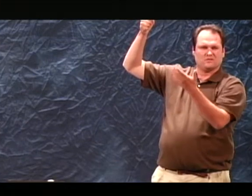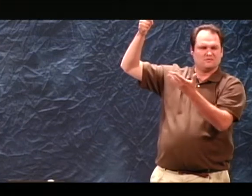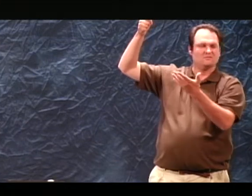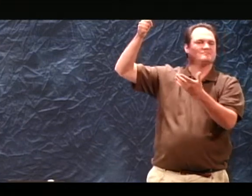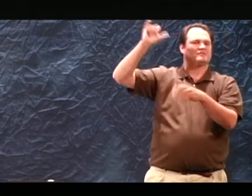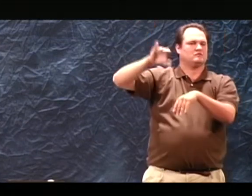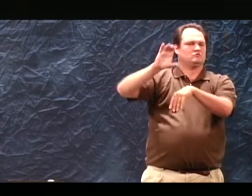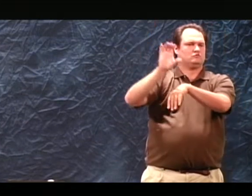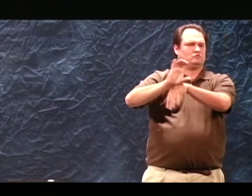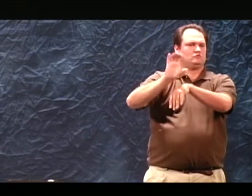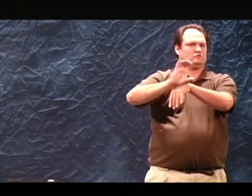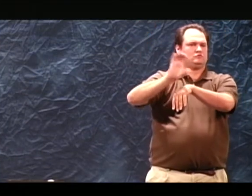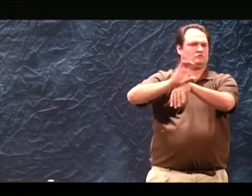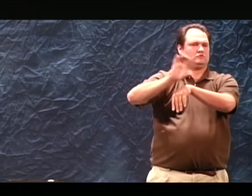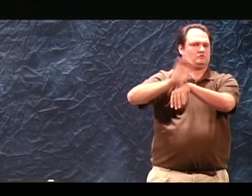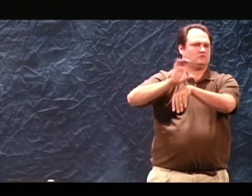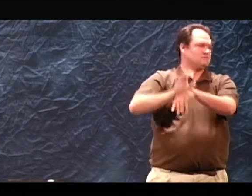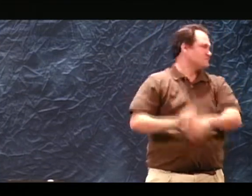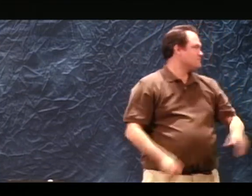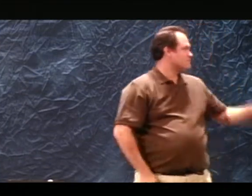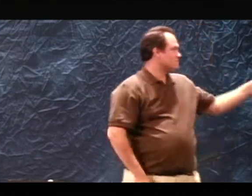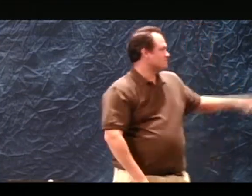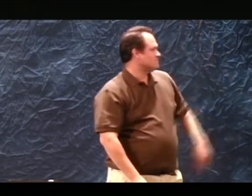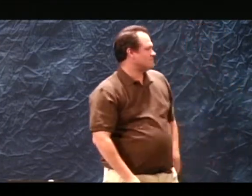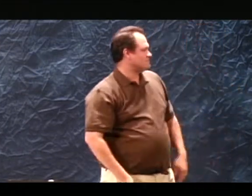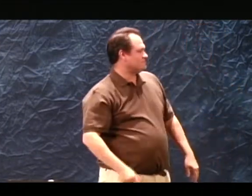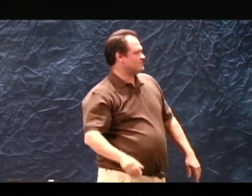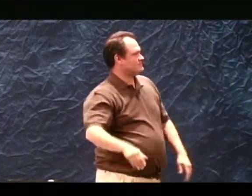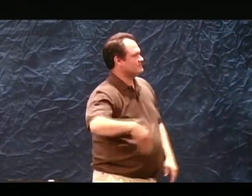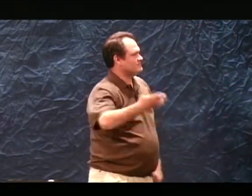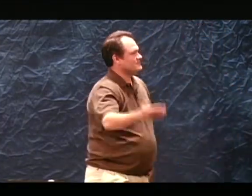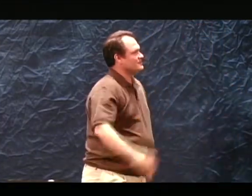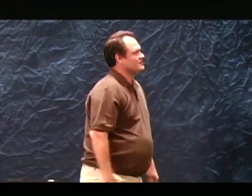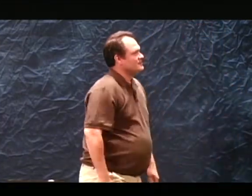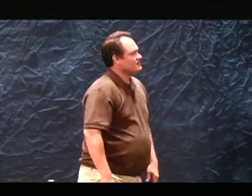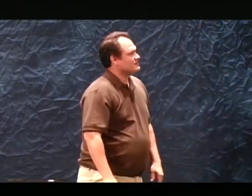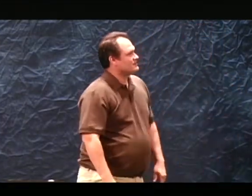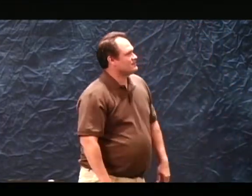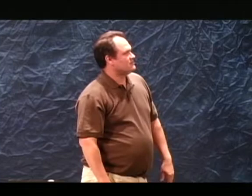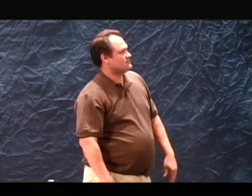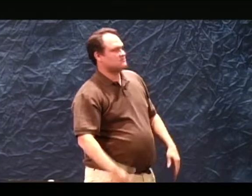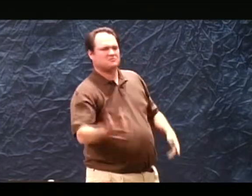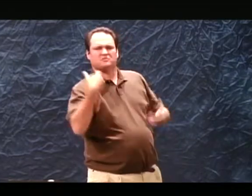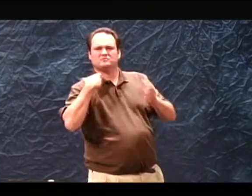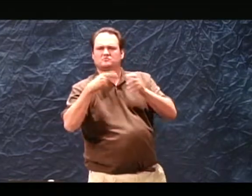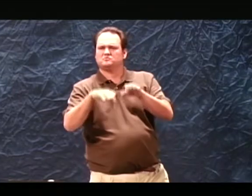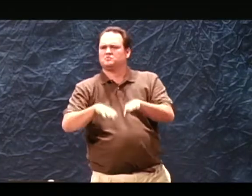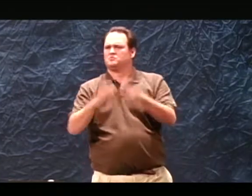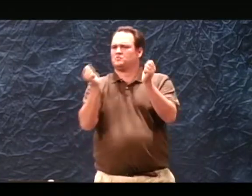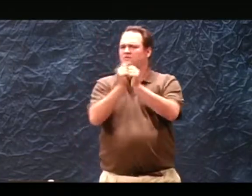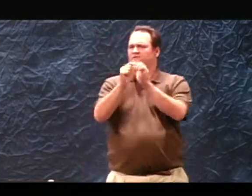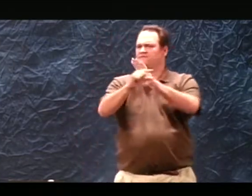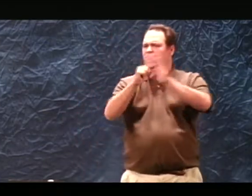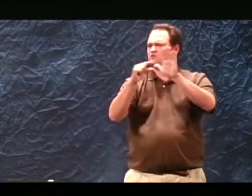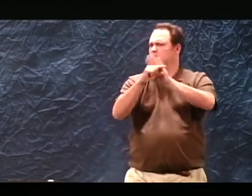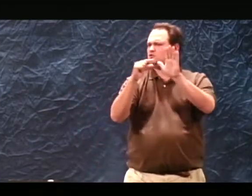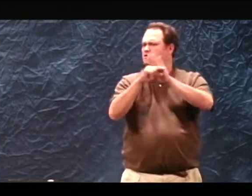head has to be the head of something and christ is the head of the church which is the body